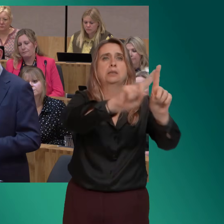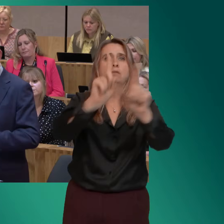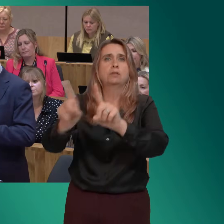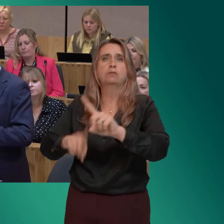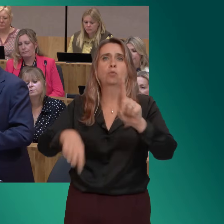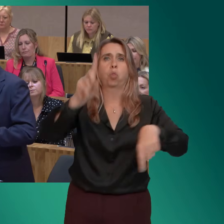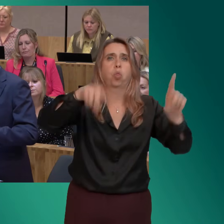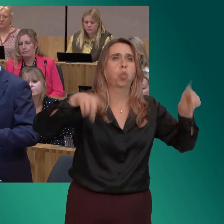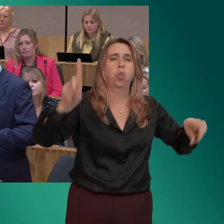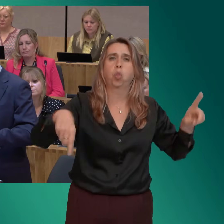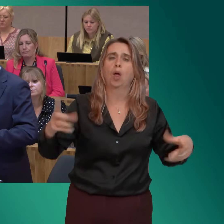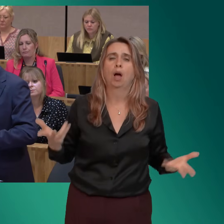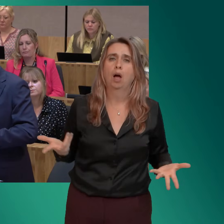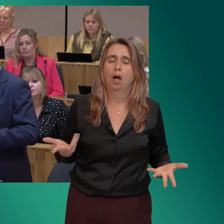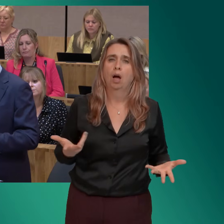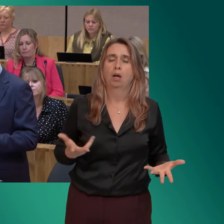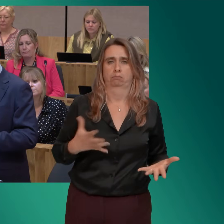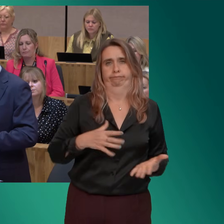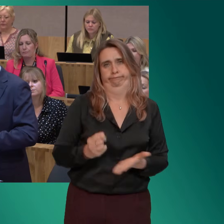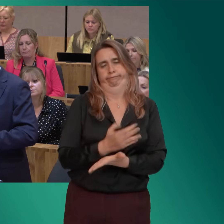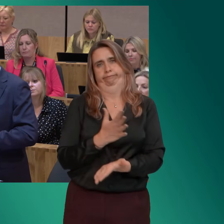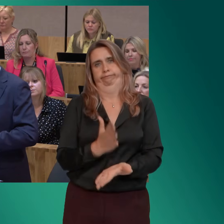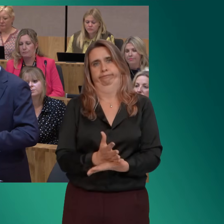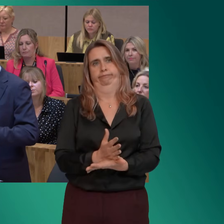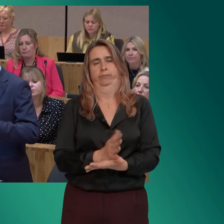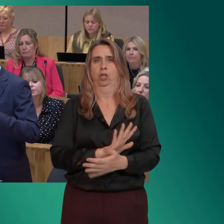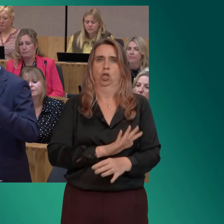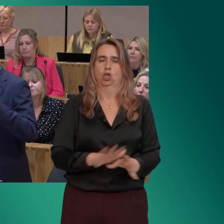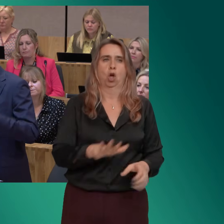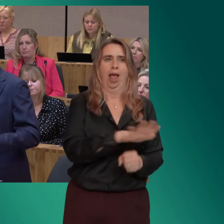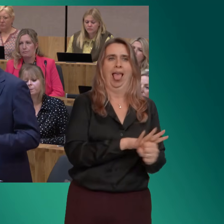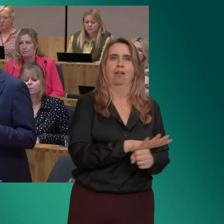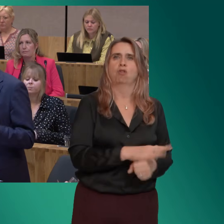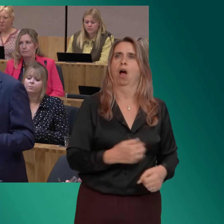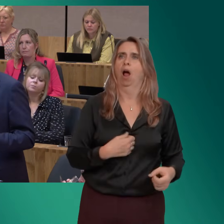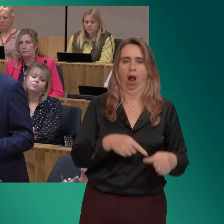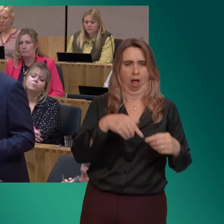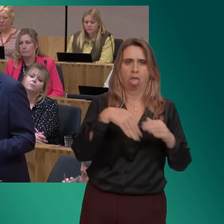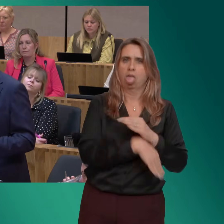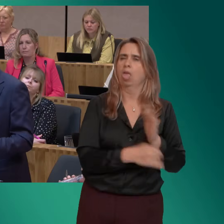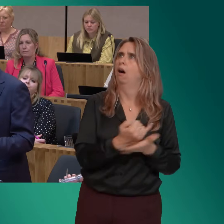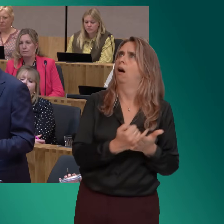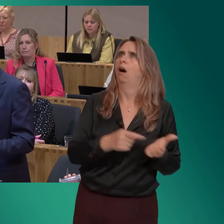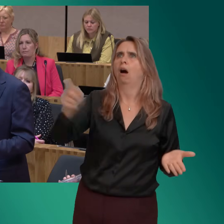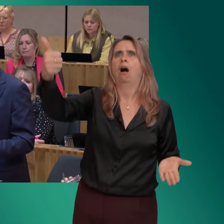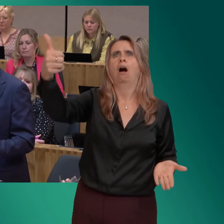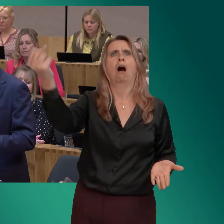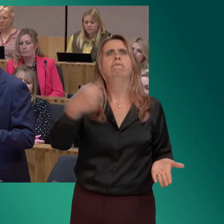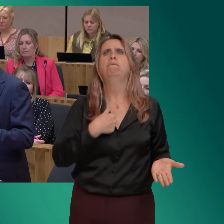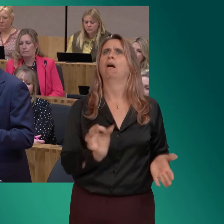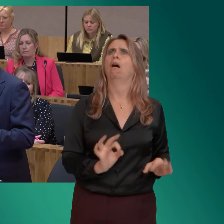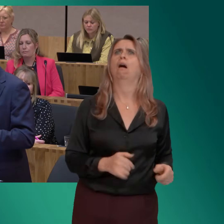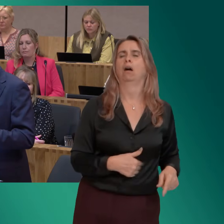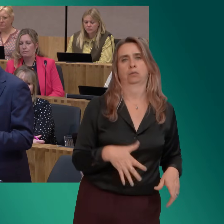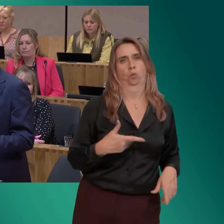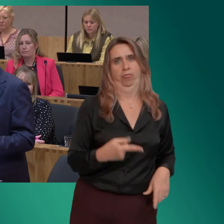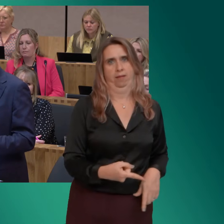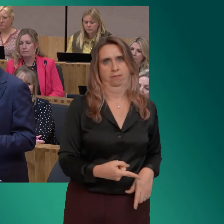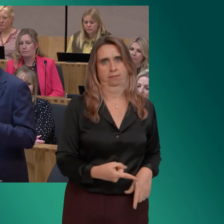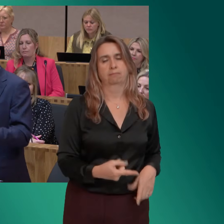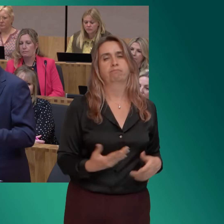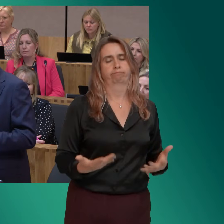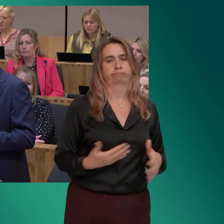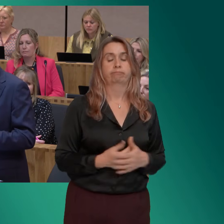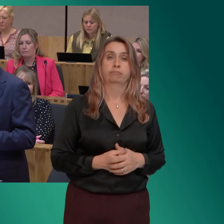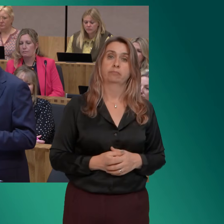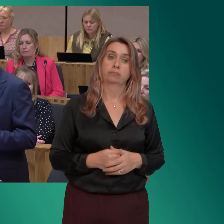of provision. We have to make sure that no area is disadvantaged. And the delivery of rural care, rural health care and care